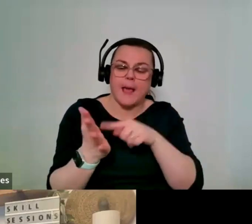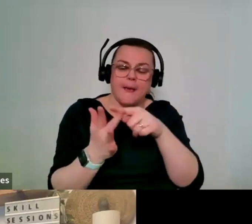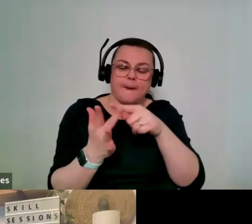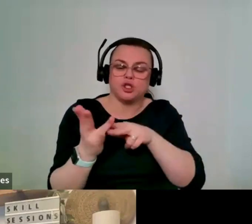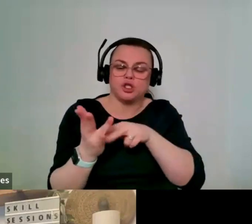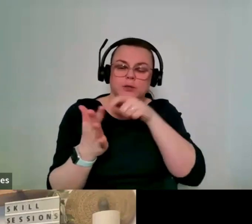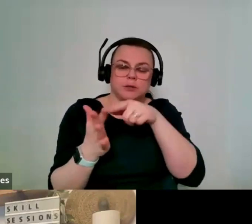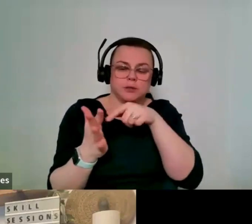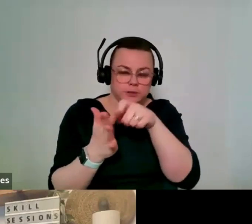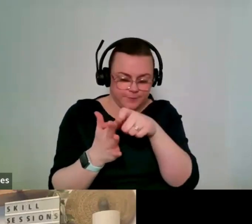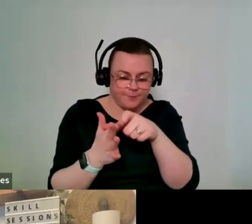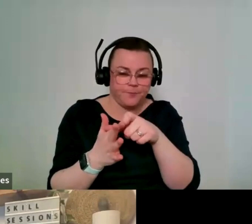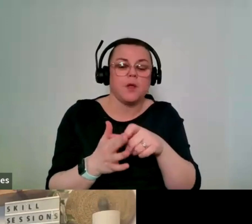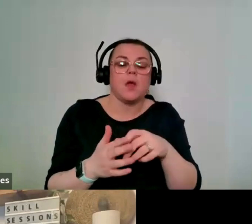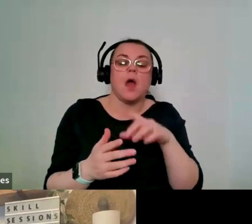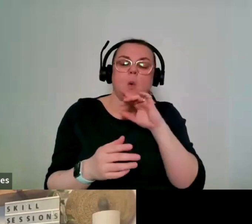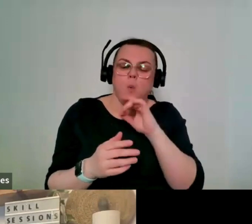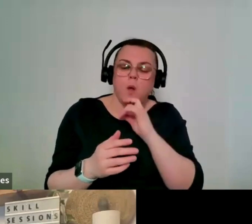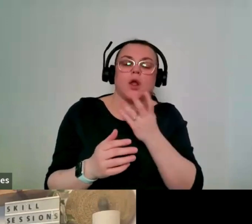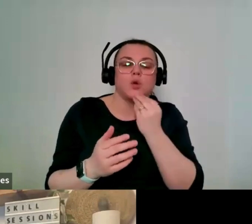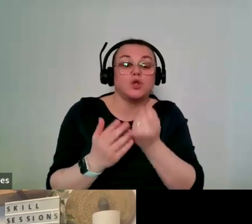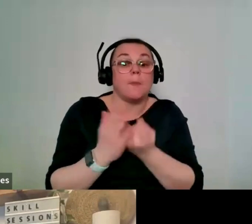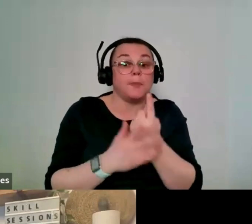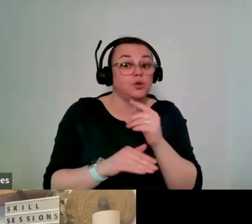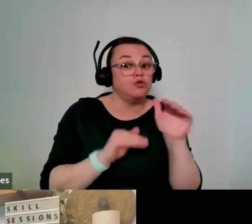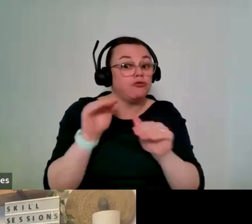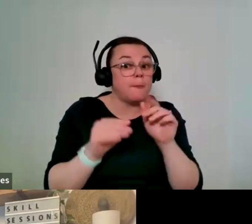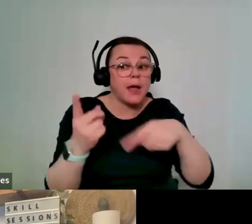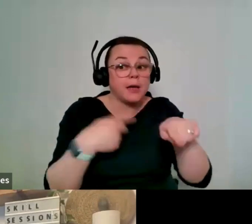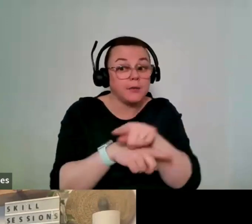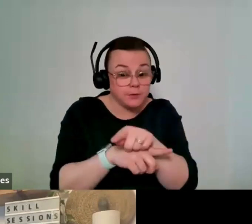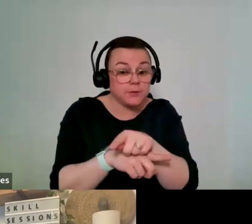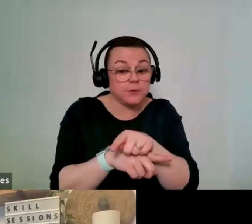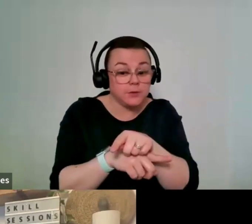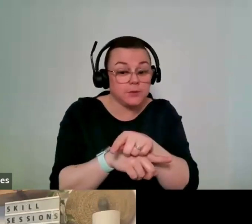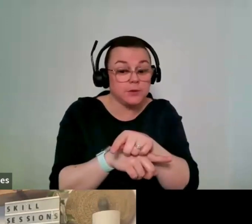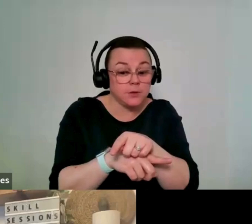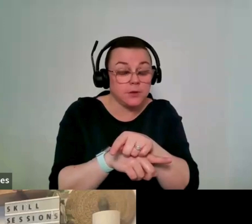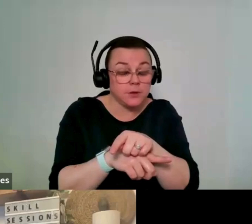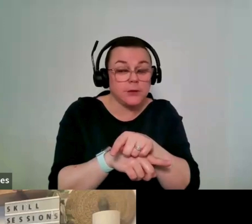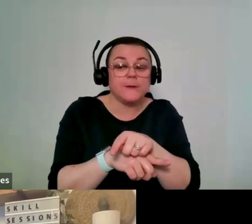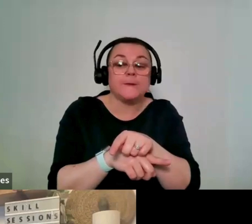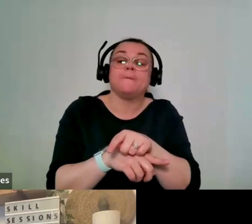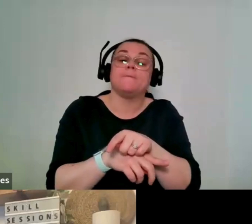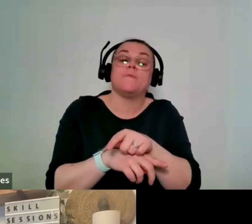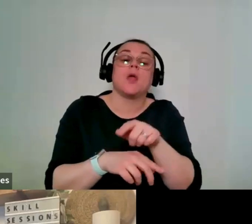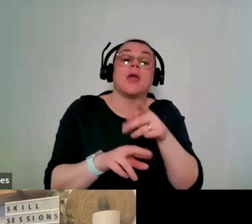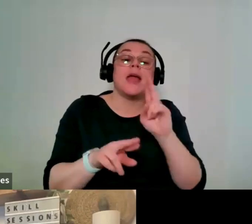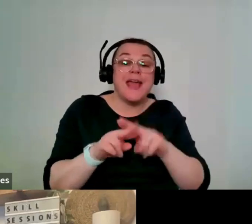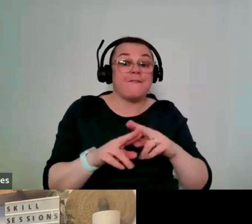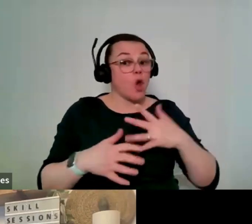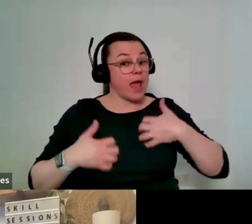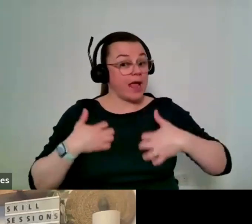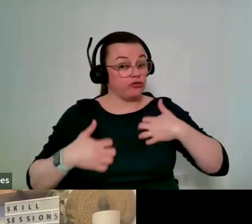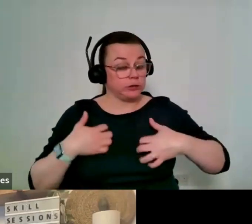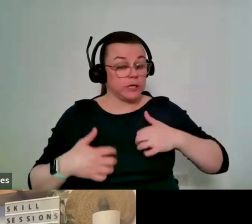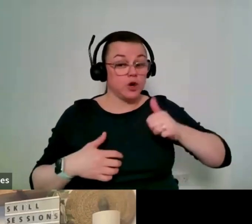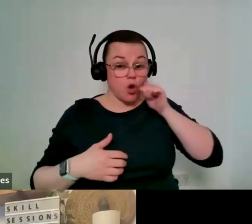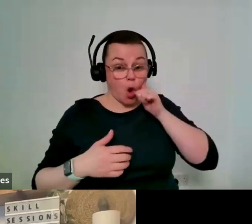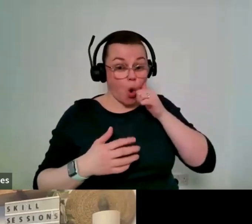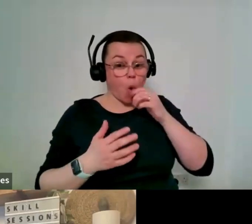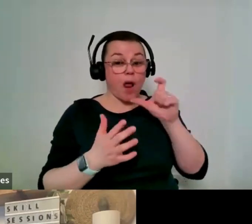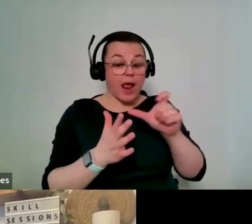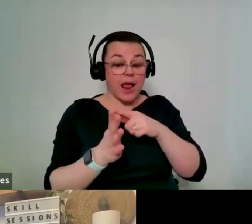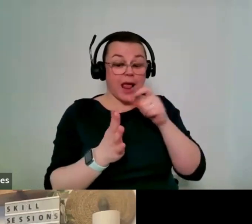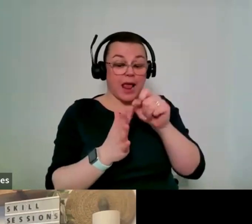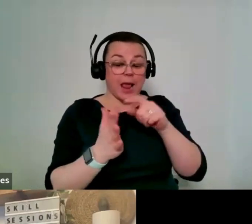and I will just take the opportunity to remind people about what I said at the start of this webinar. If you are interested in knowing how Captioned, which